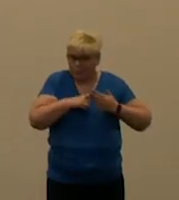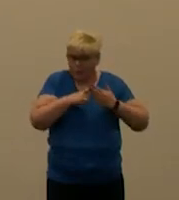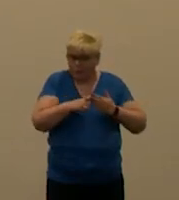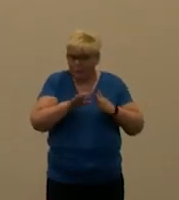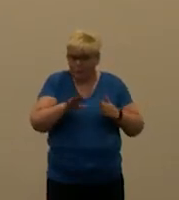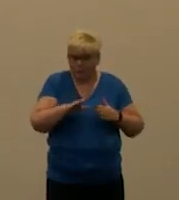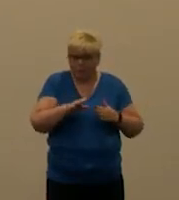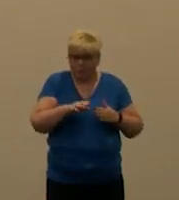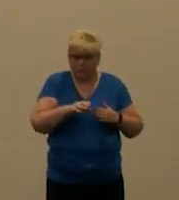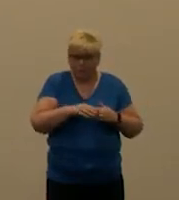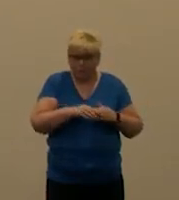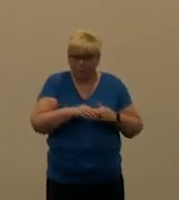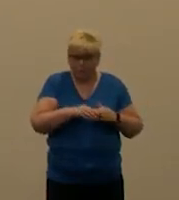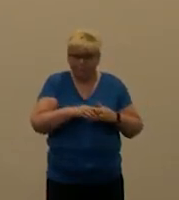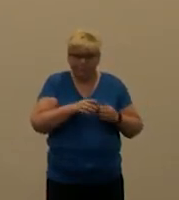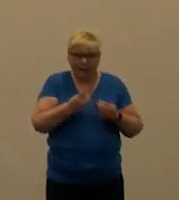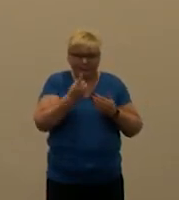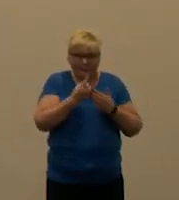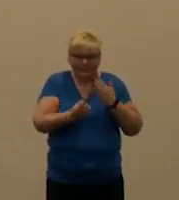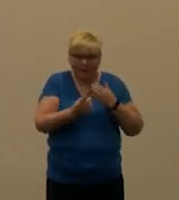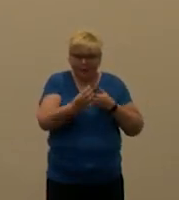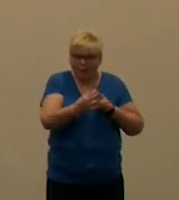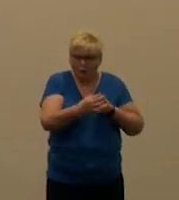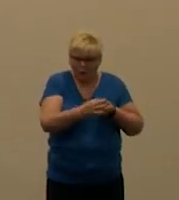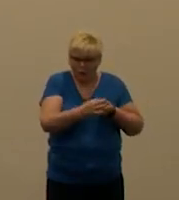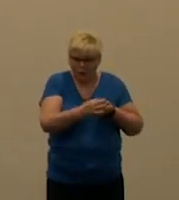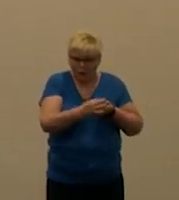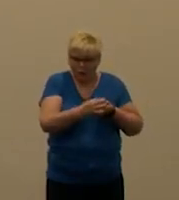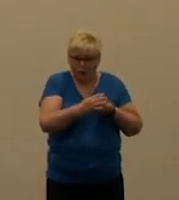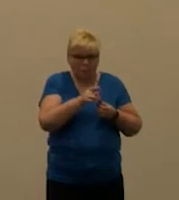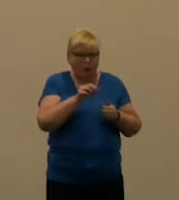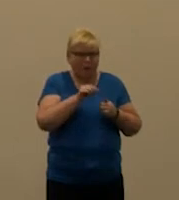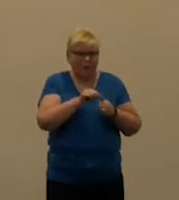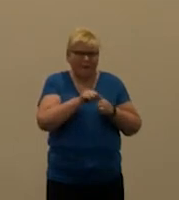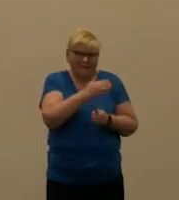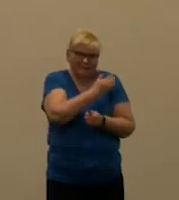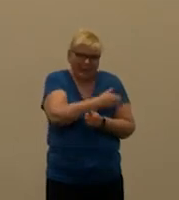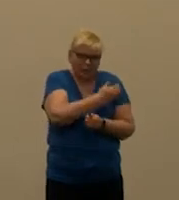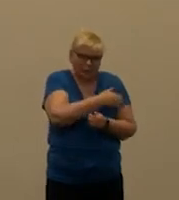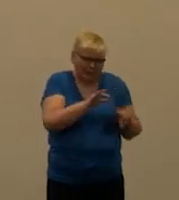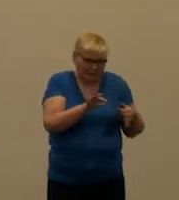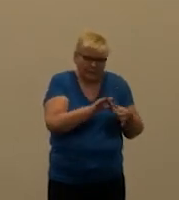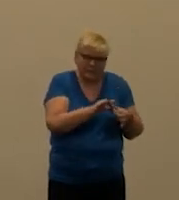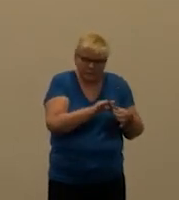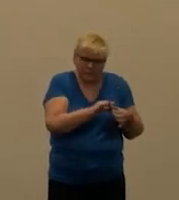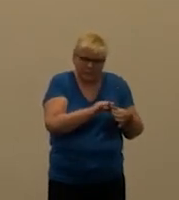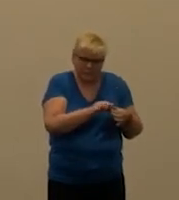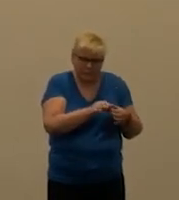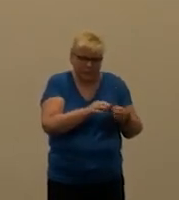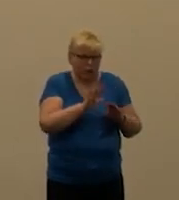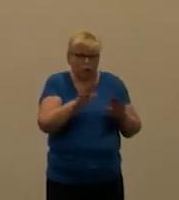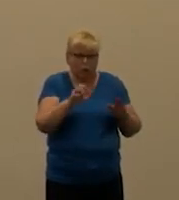a single connection endpoint, you only have site-to-site VPN available. You don't have express route, you don't